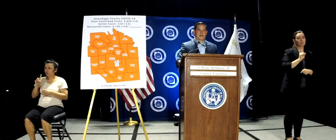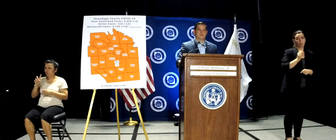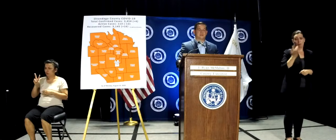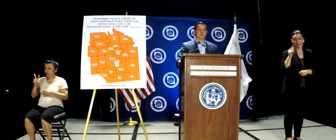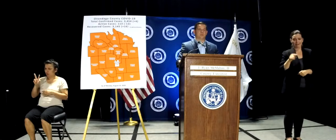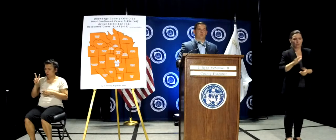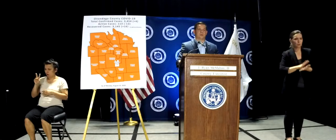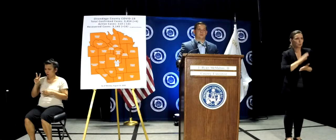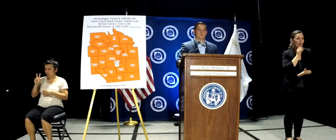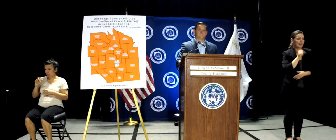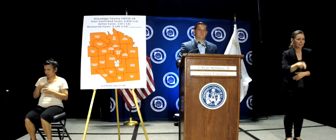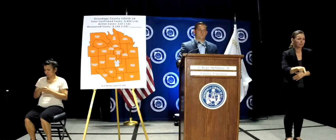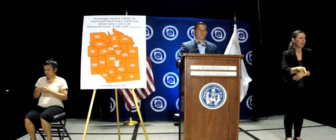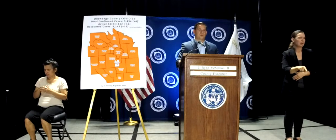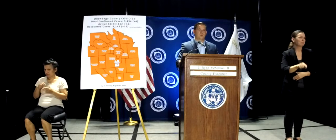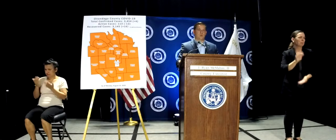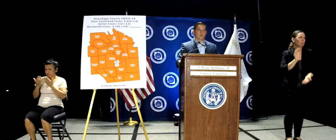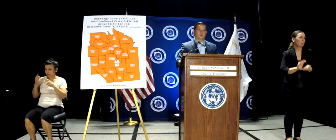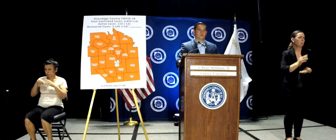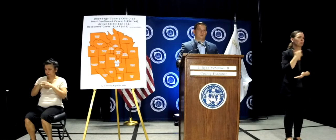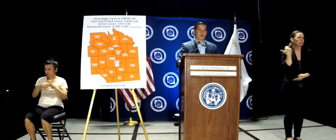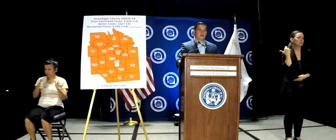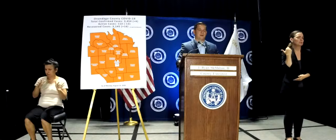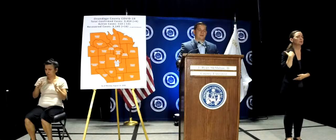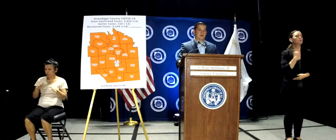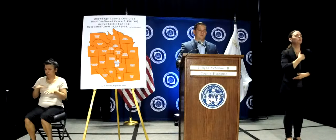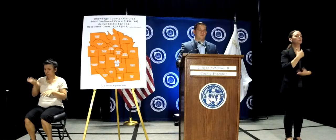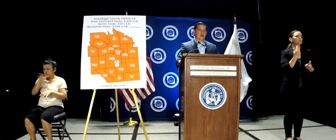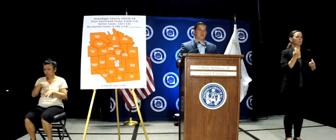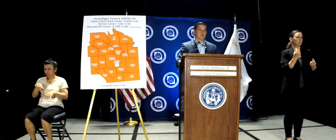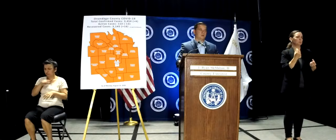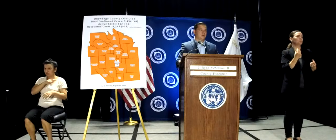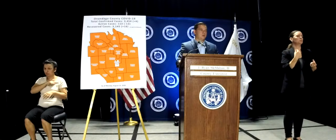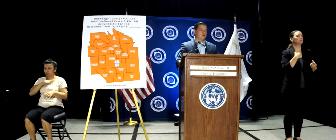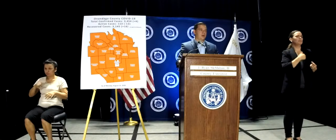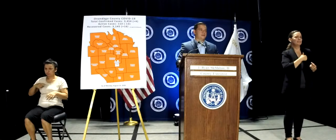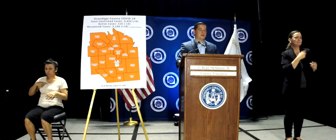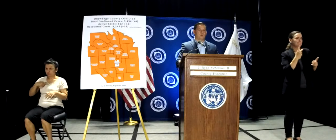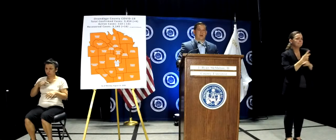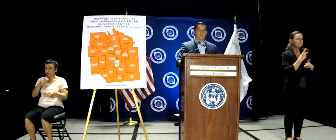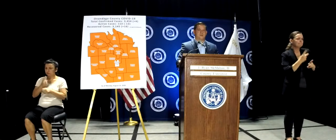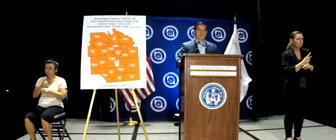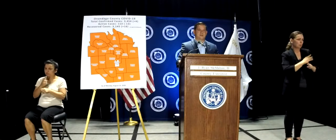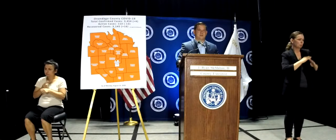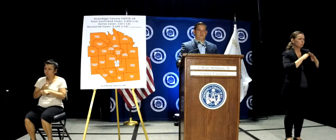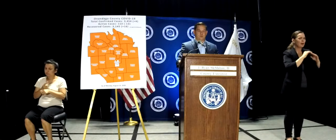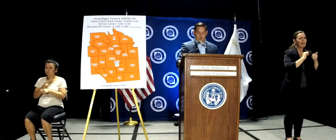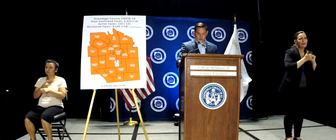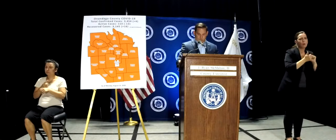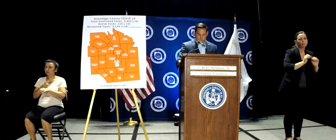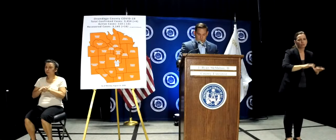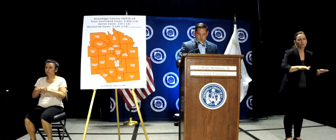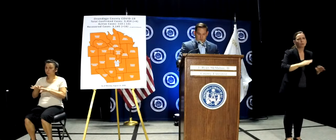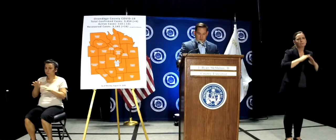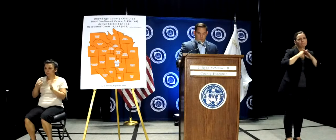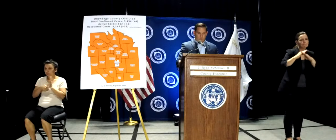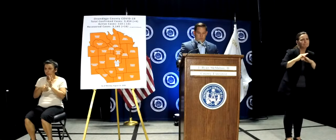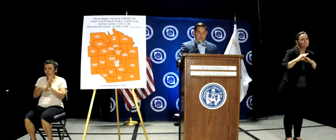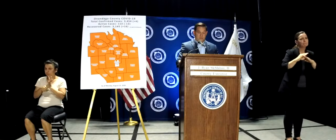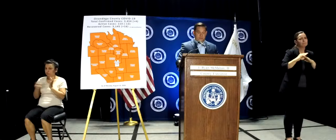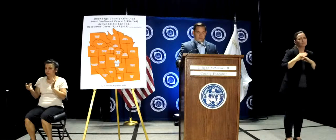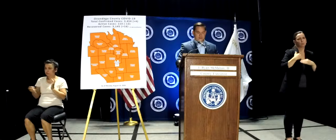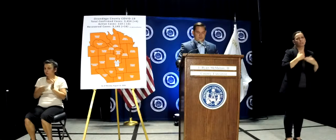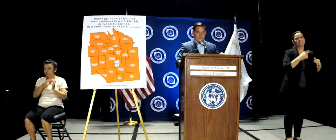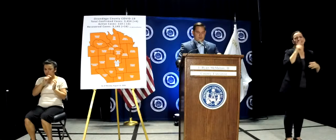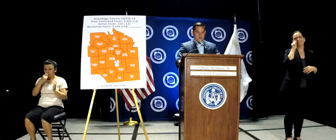risk? We'll test the employees, and we'll work to do that in a timely fashion, utilizing our rapid testing infrastructure that will